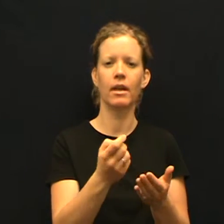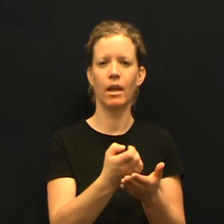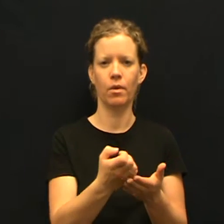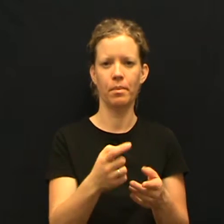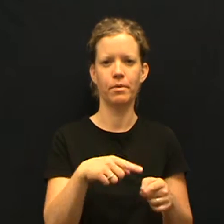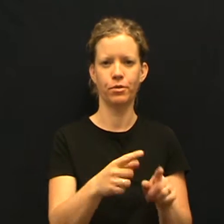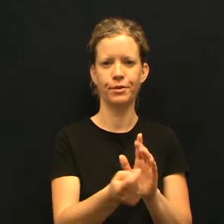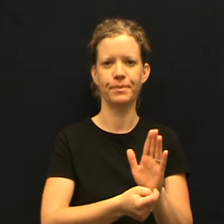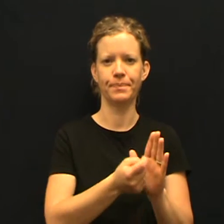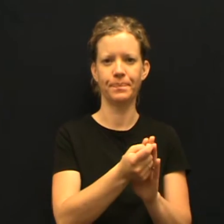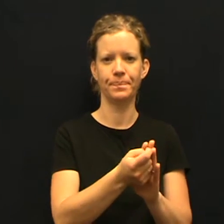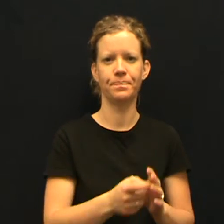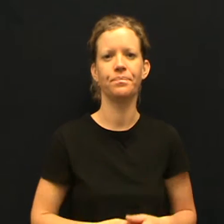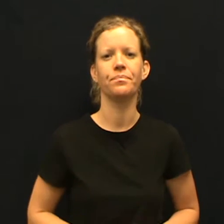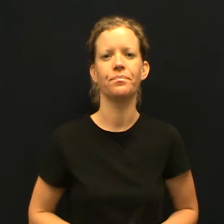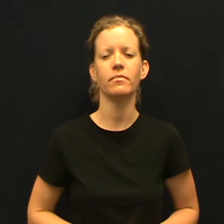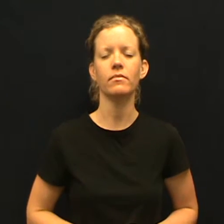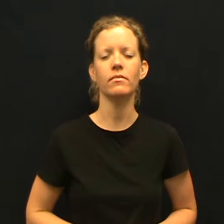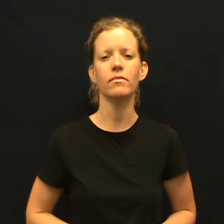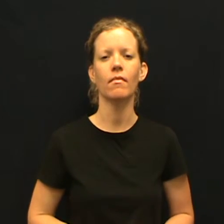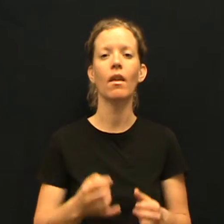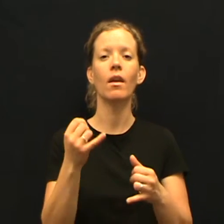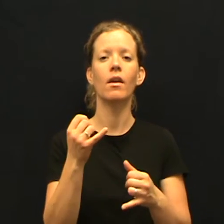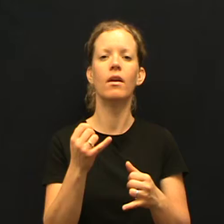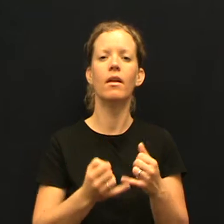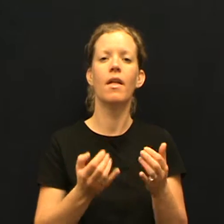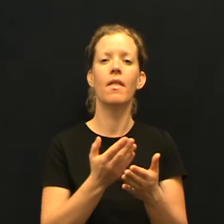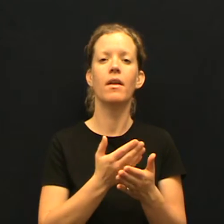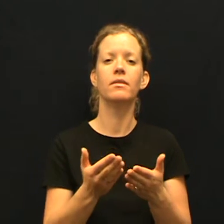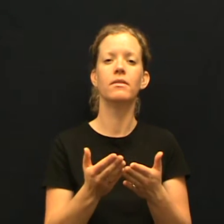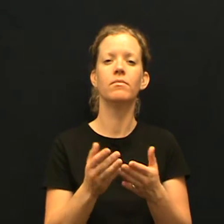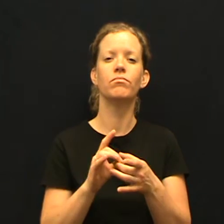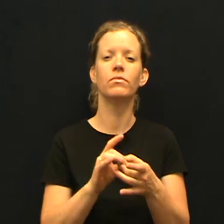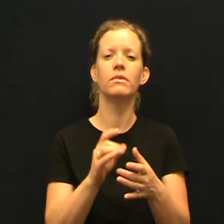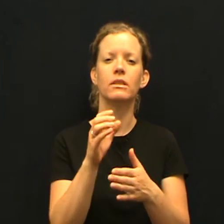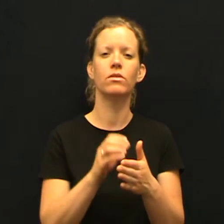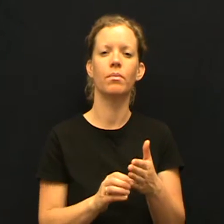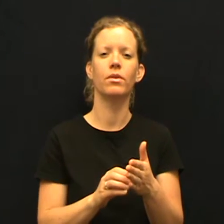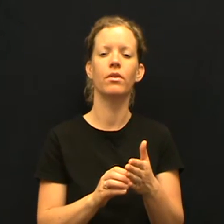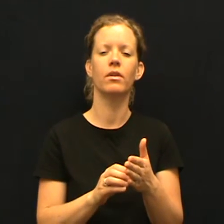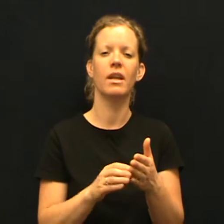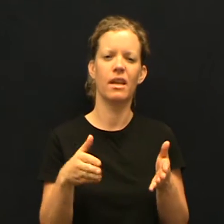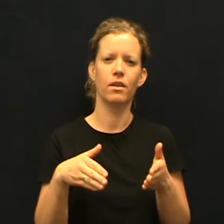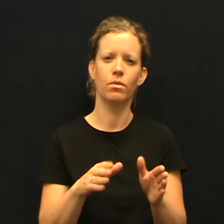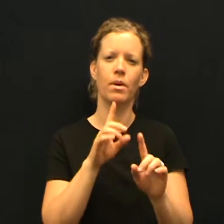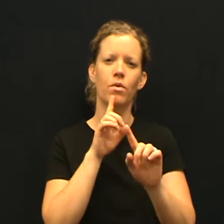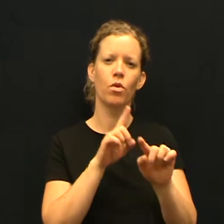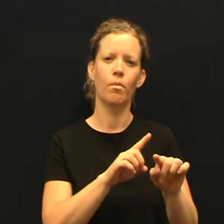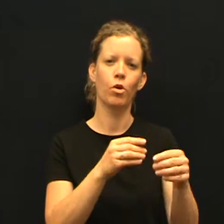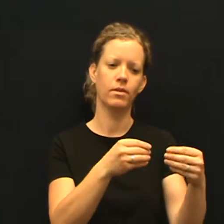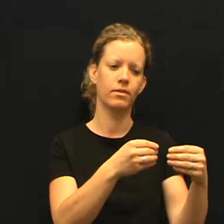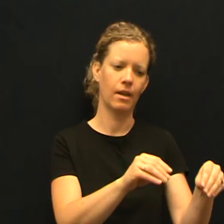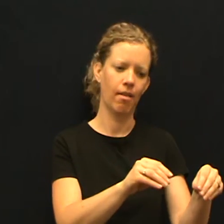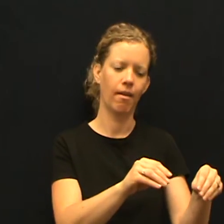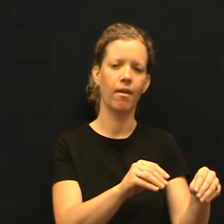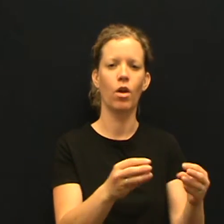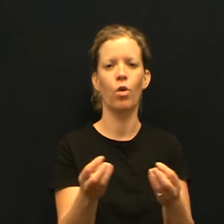So the last thing we're going to take a look at in this chapter is how we report sales of property, plant, and equipment in the indirect